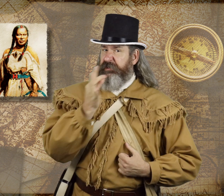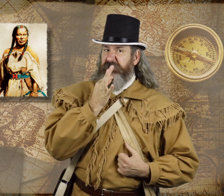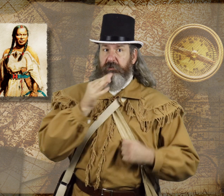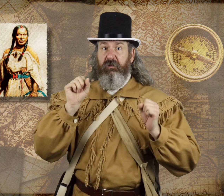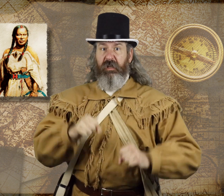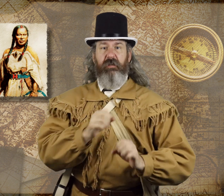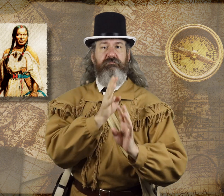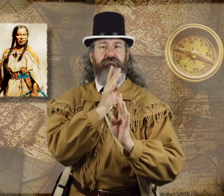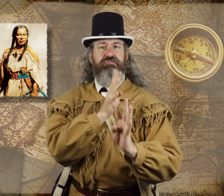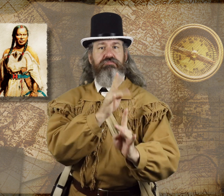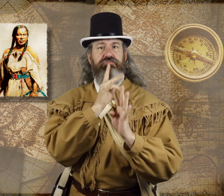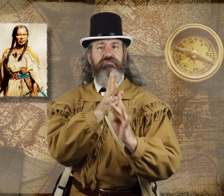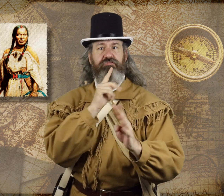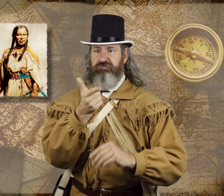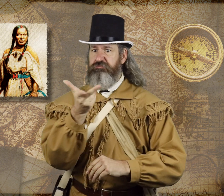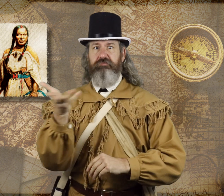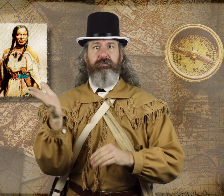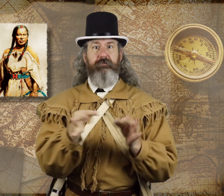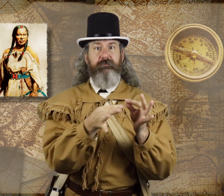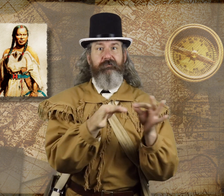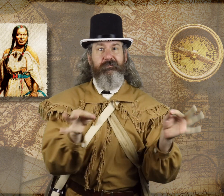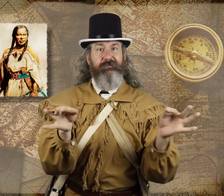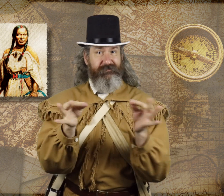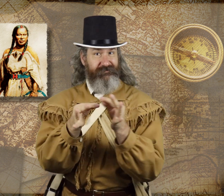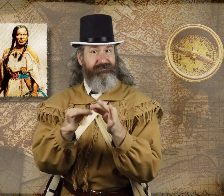each spoke several languages.